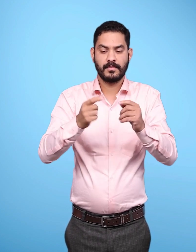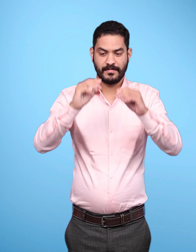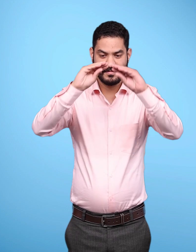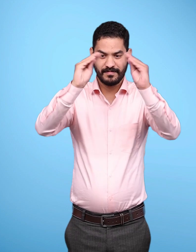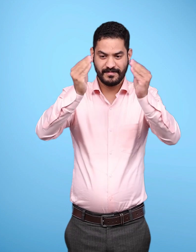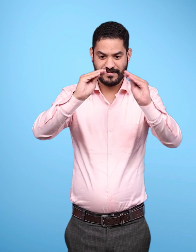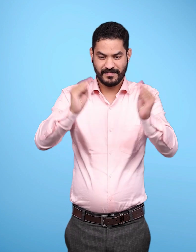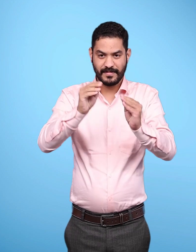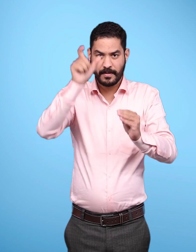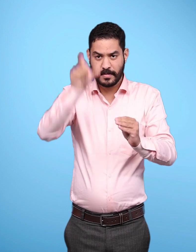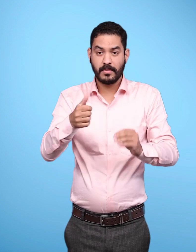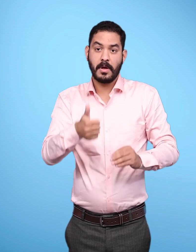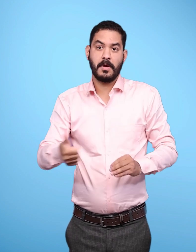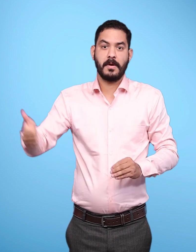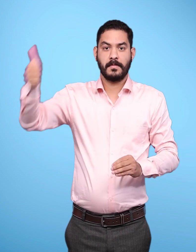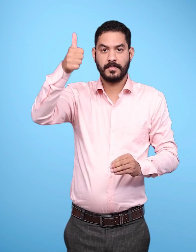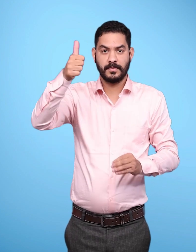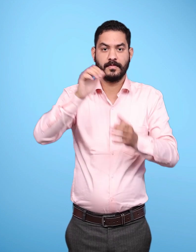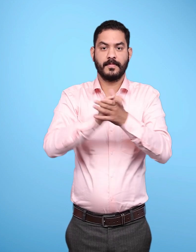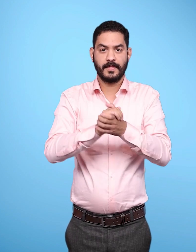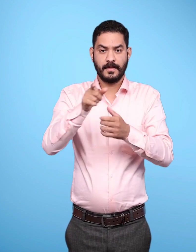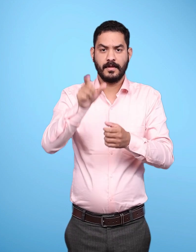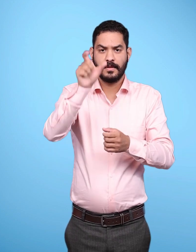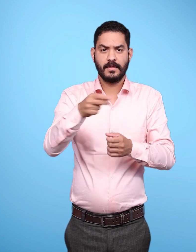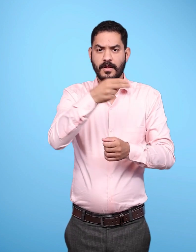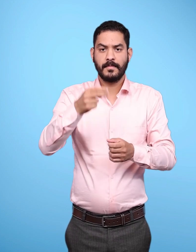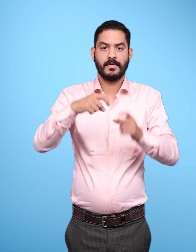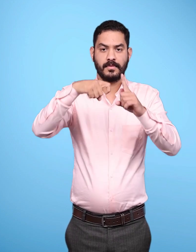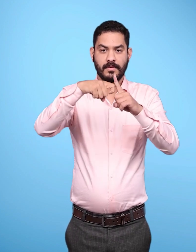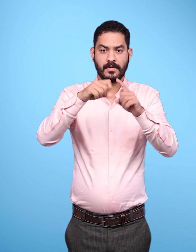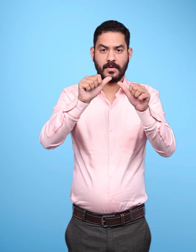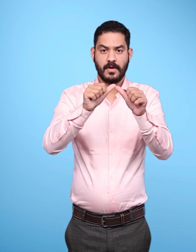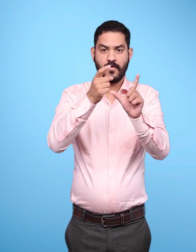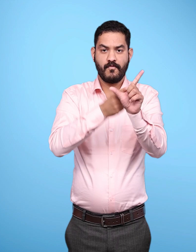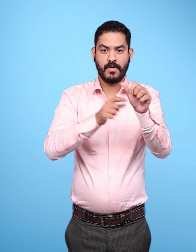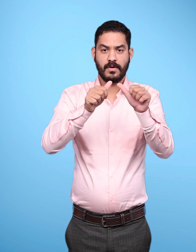chief craftsman, and the head of the Kayasthas, or scribes.